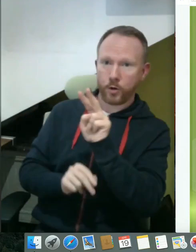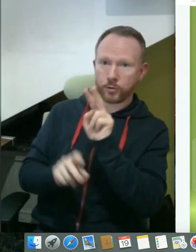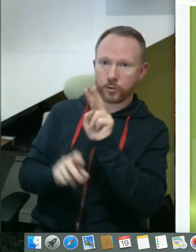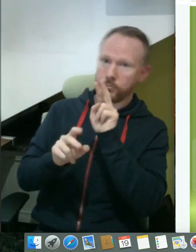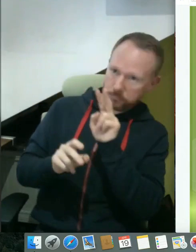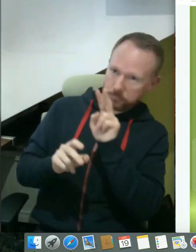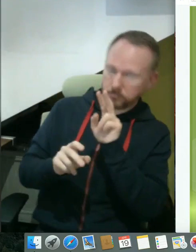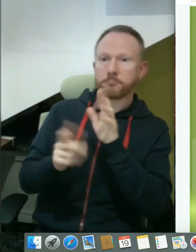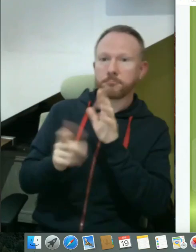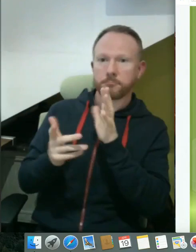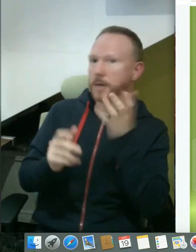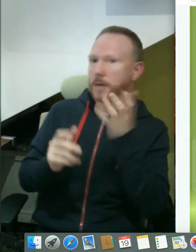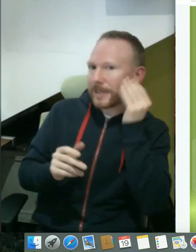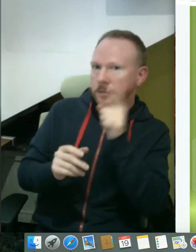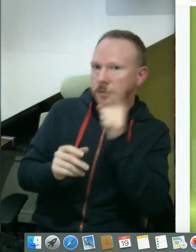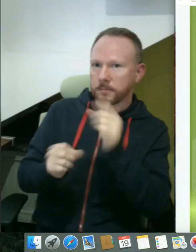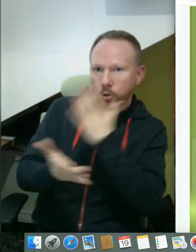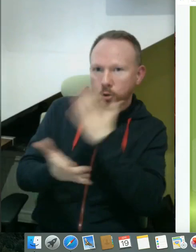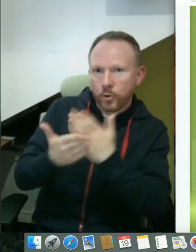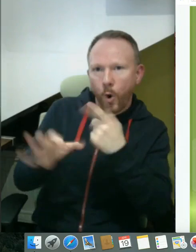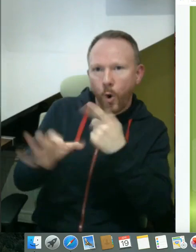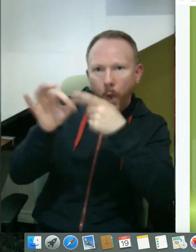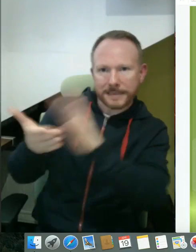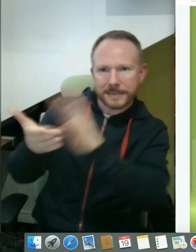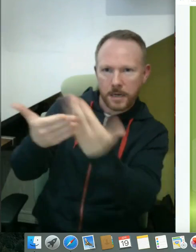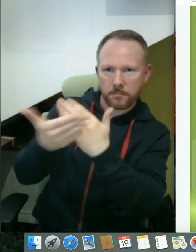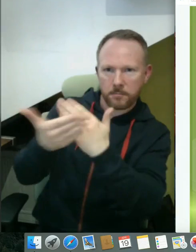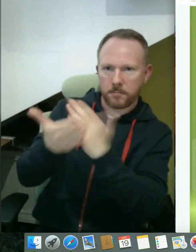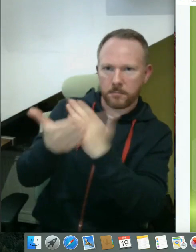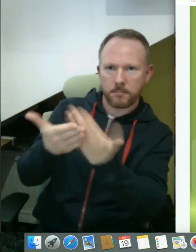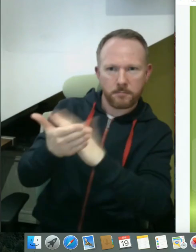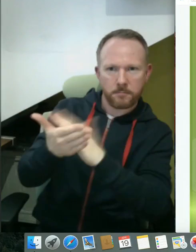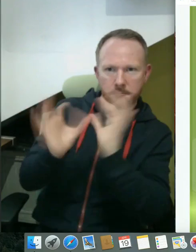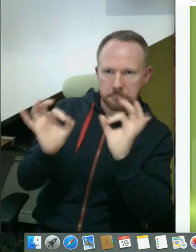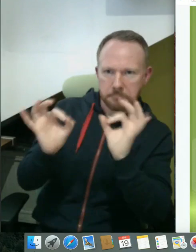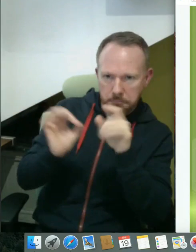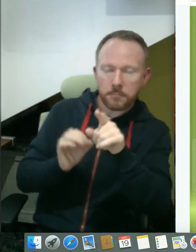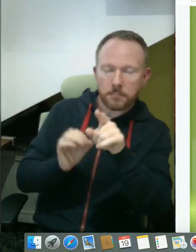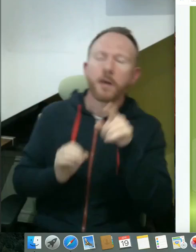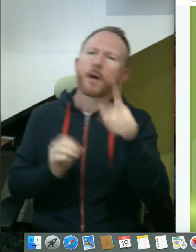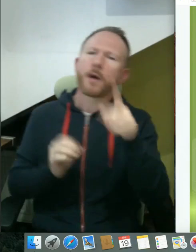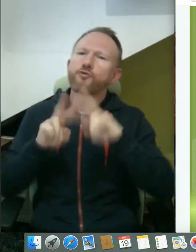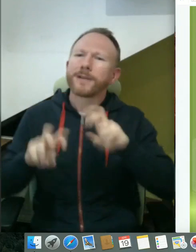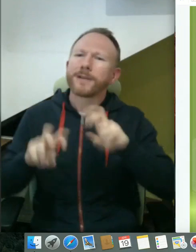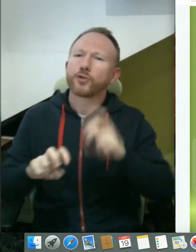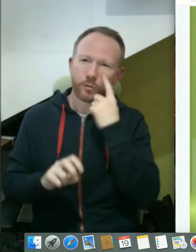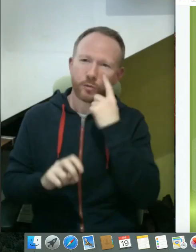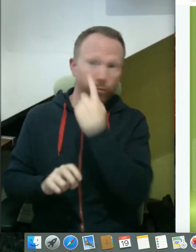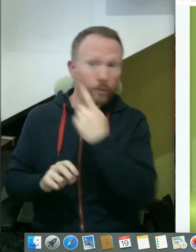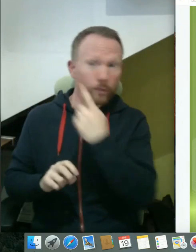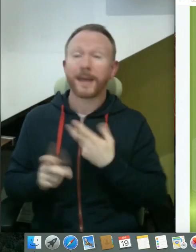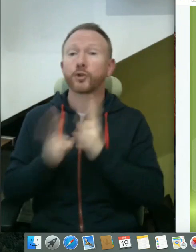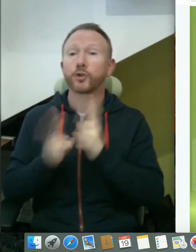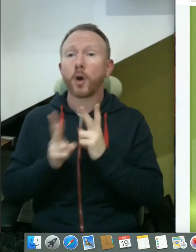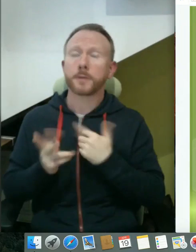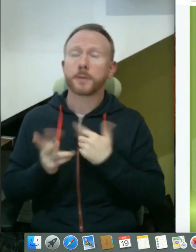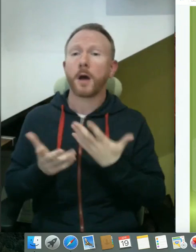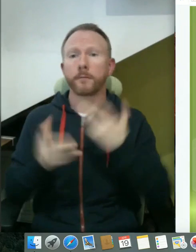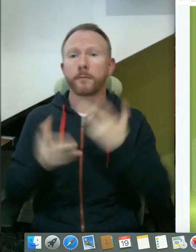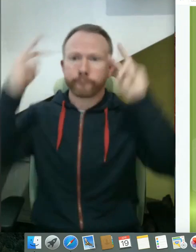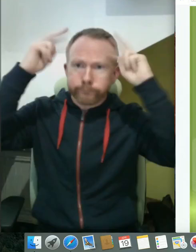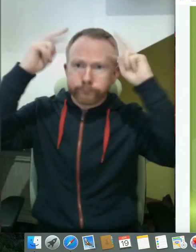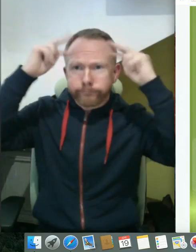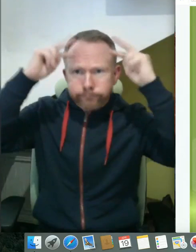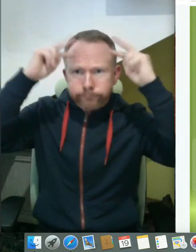research has found that mental fatigue comes into play after about 30 minutes, regardless of